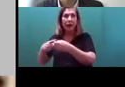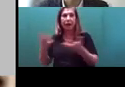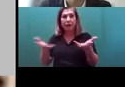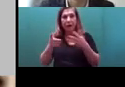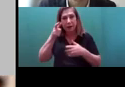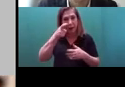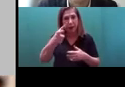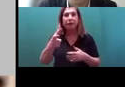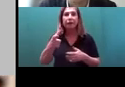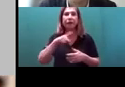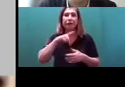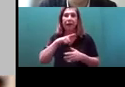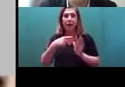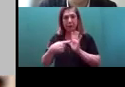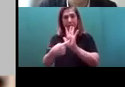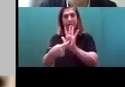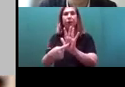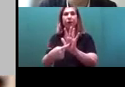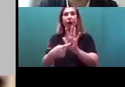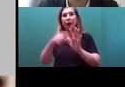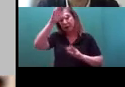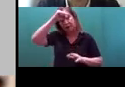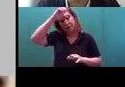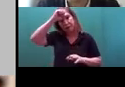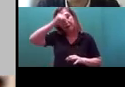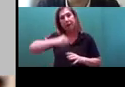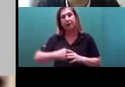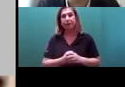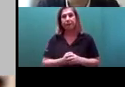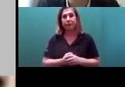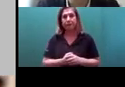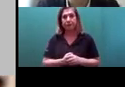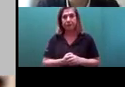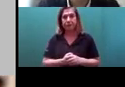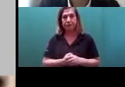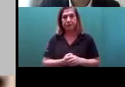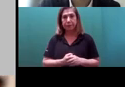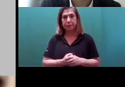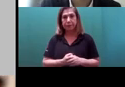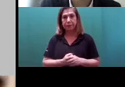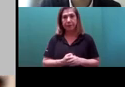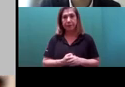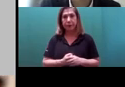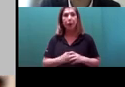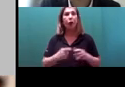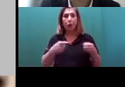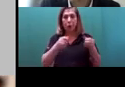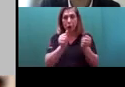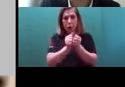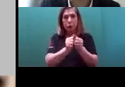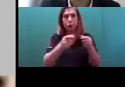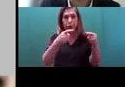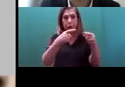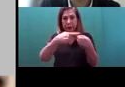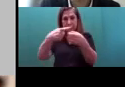showcasing and learn from other cities their food policies. To join the pact